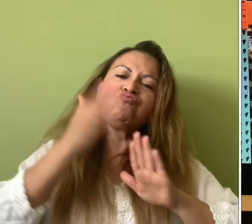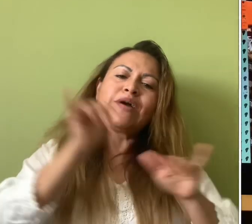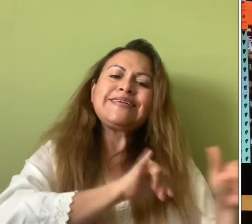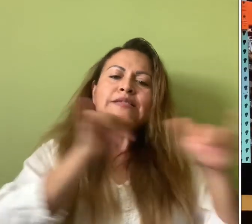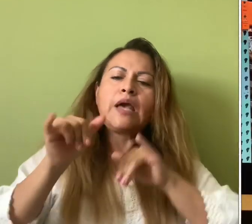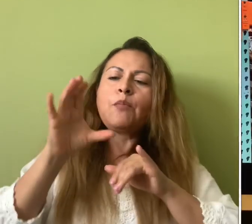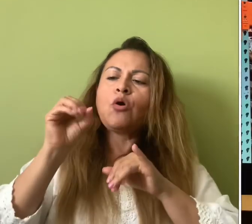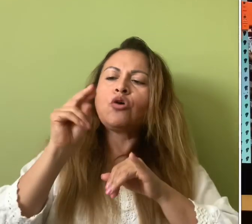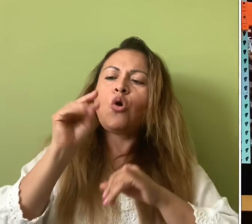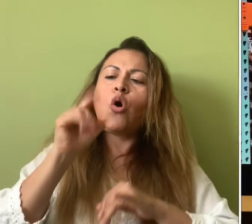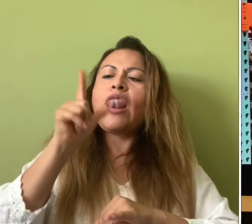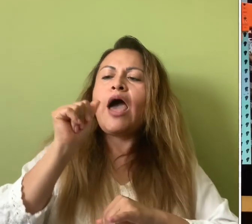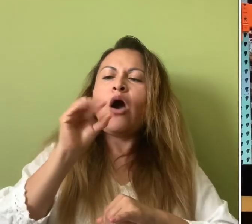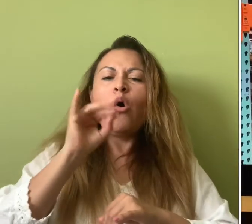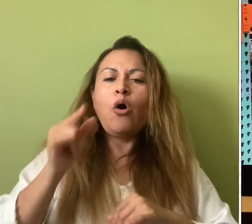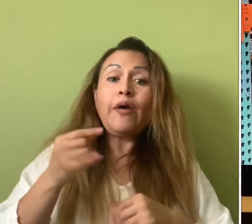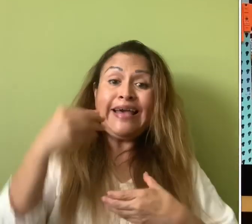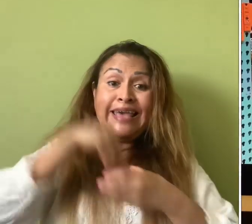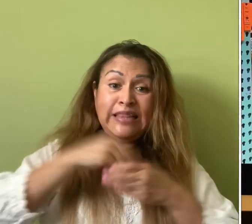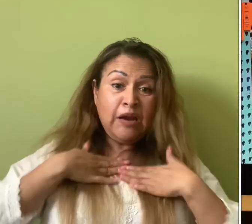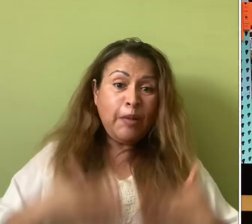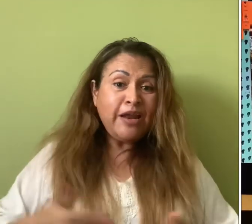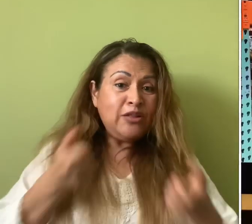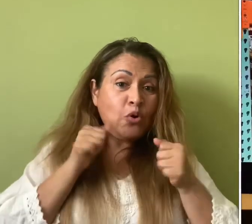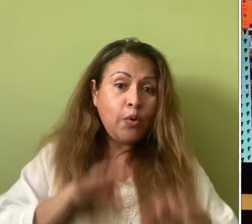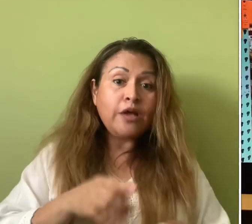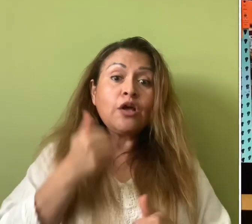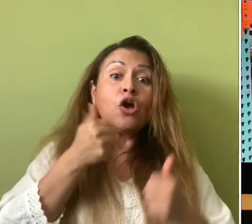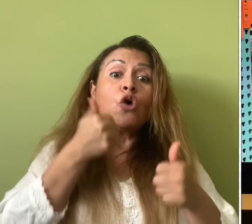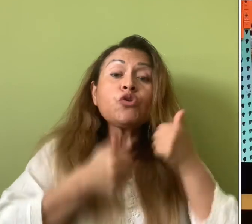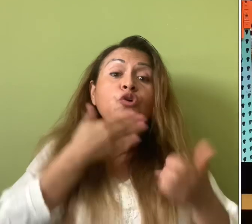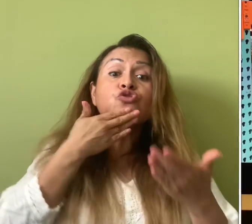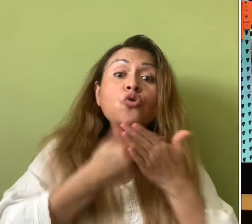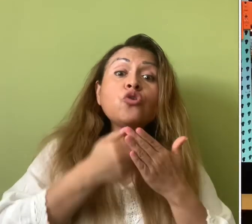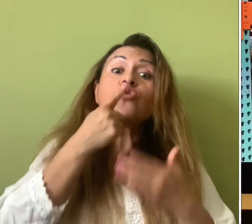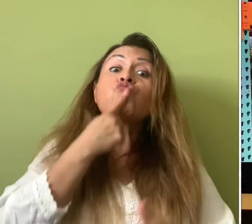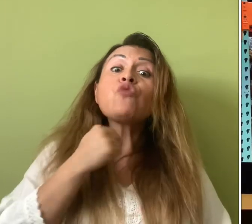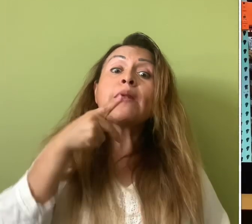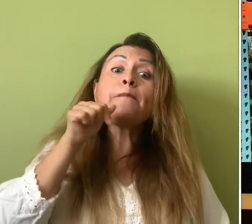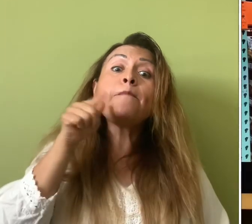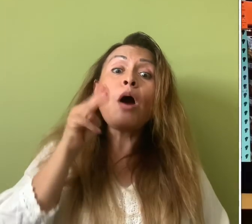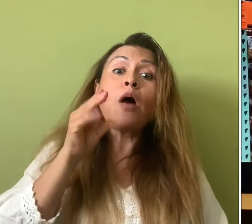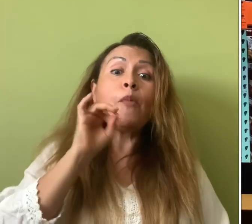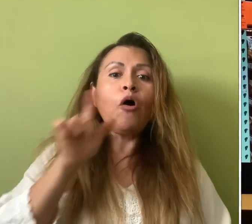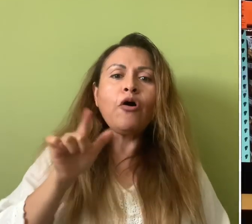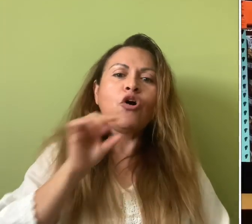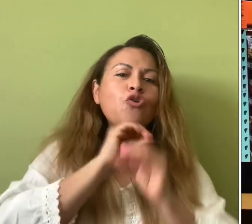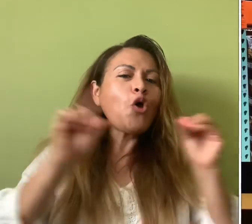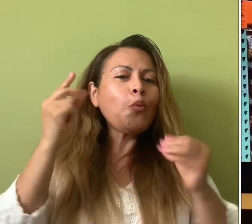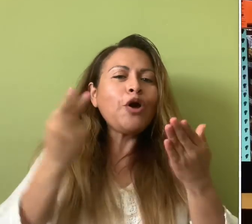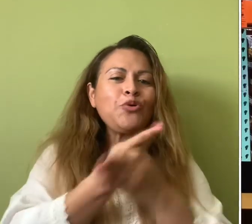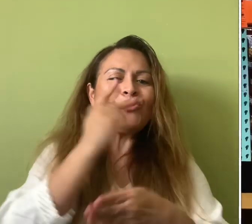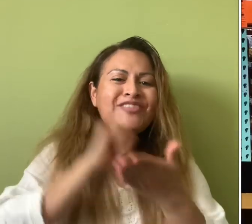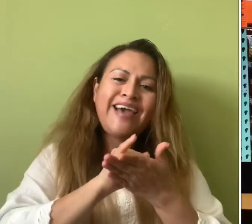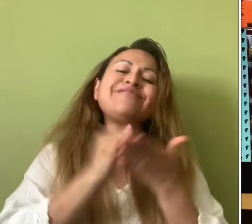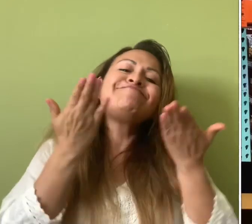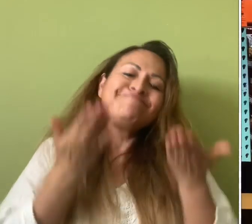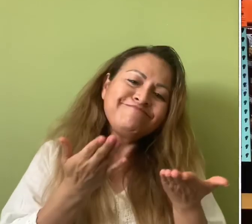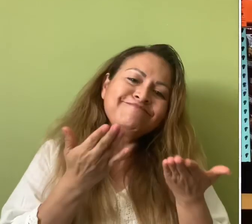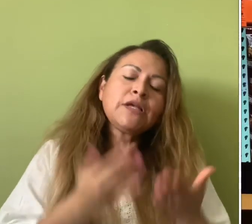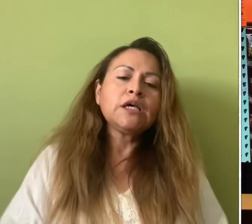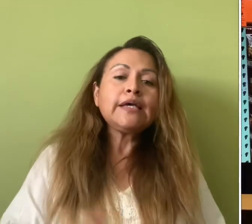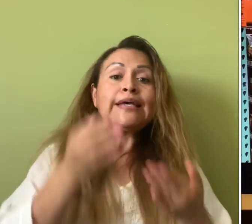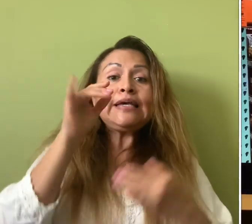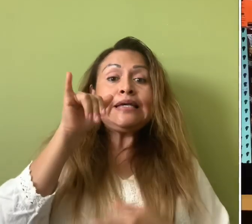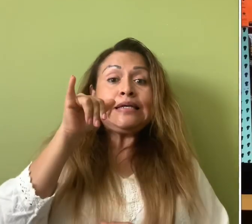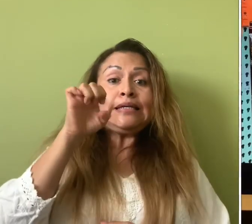You really don't want to put that in your body. The only good palm oil is red palm oil, but no one uses that kind of stuff. Then we see yeast extract. We